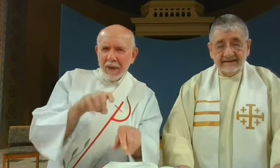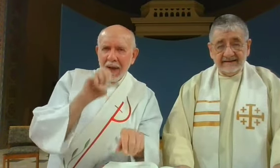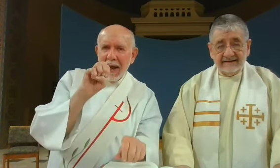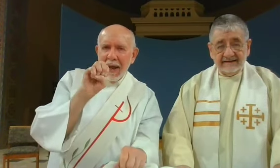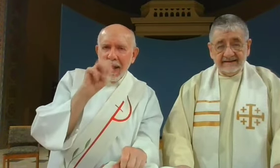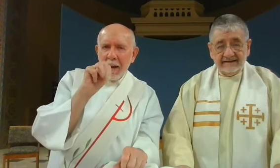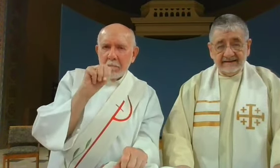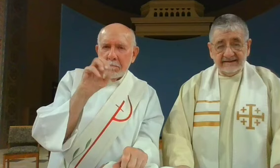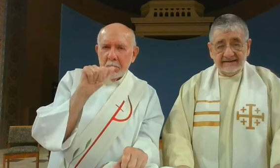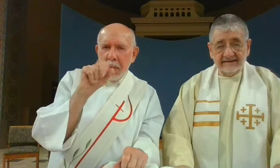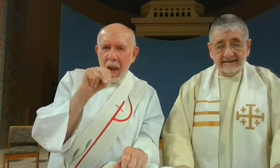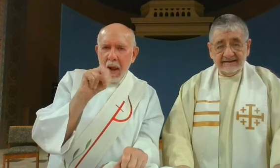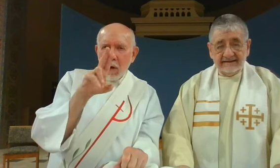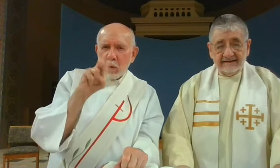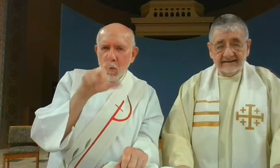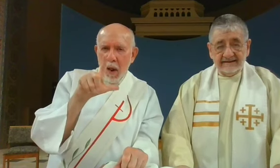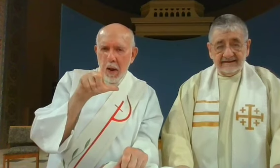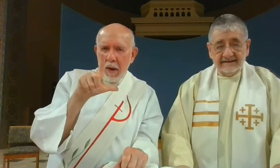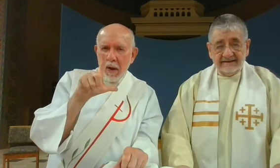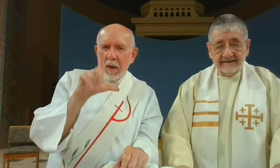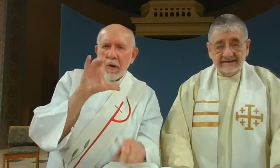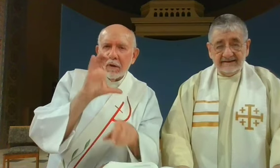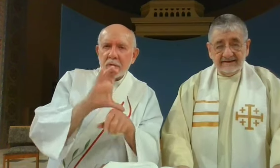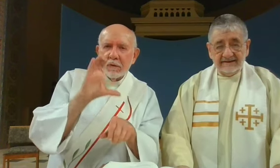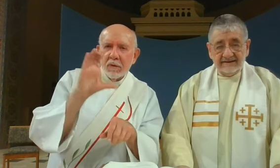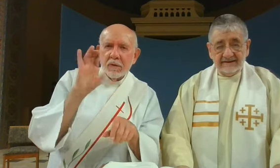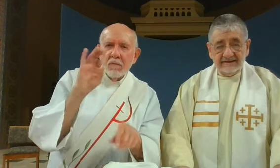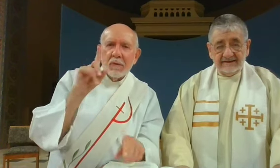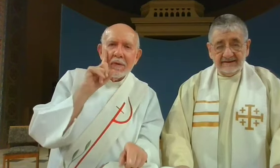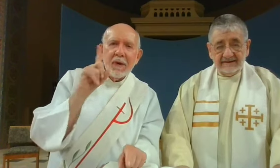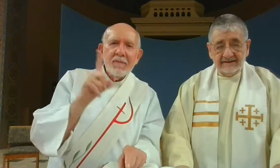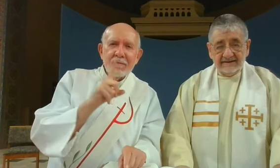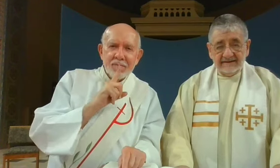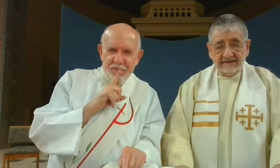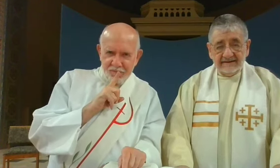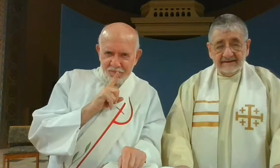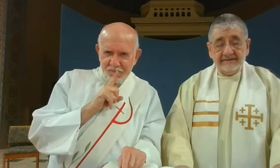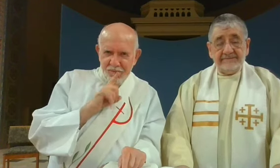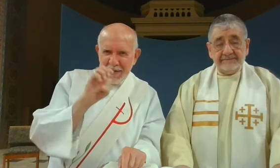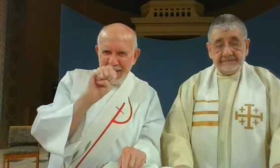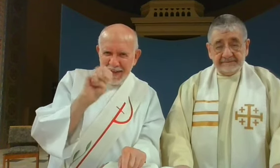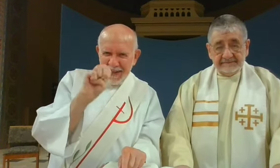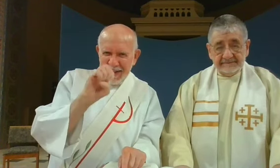Welcome to our church, Emmanuel Church of the Deaf.